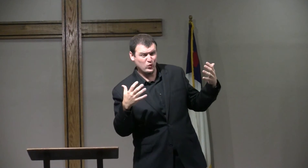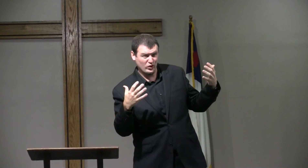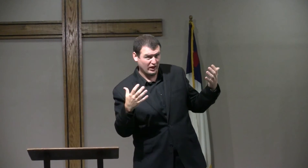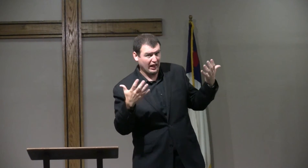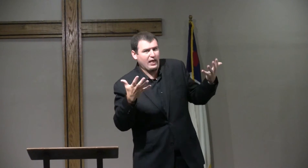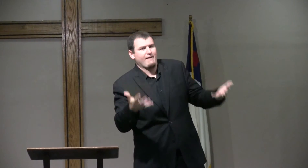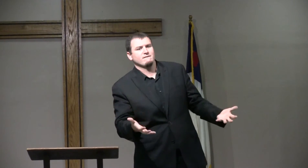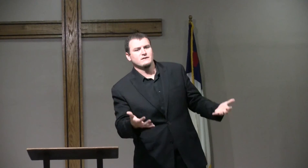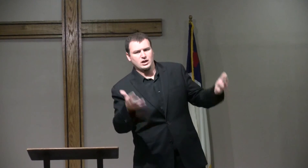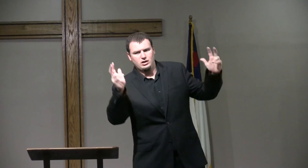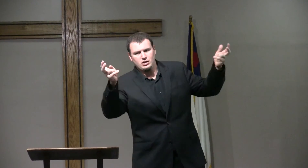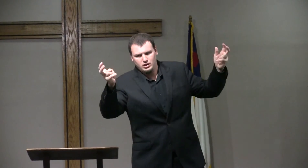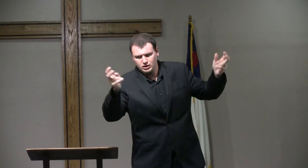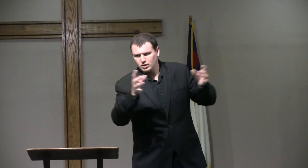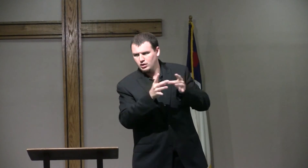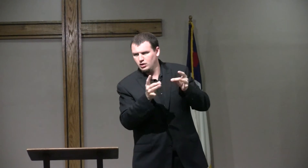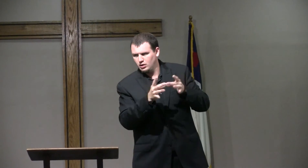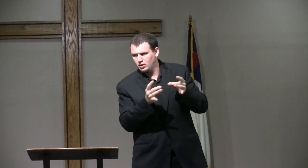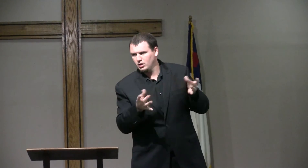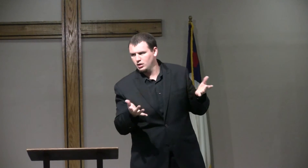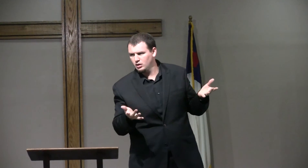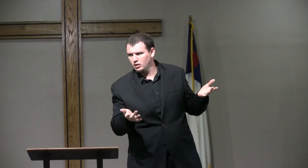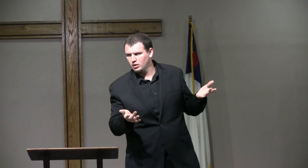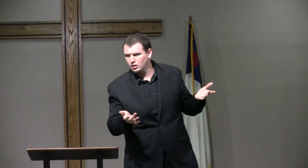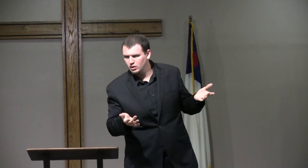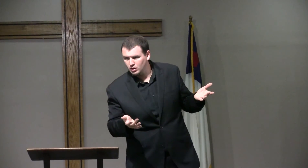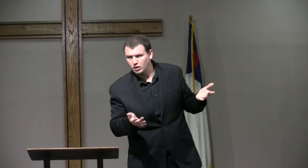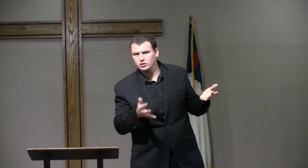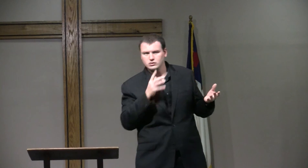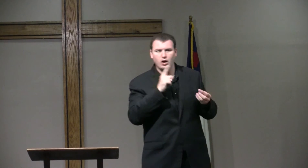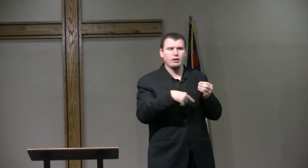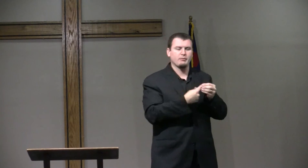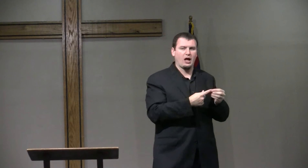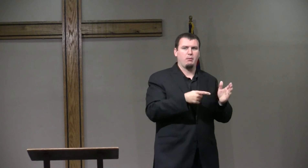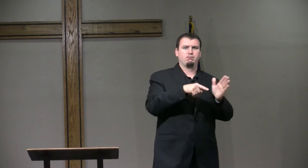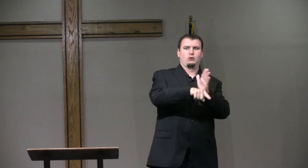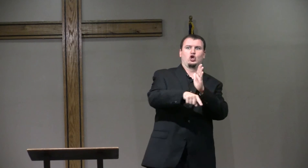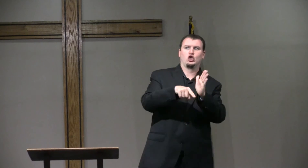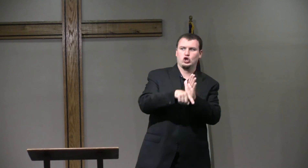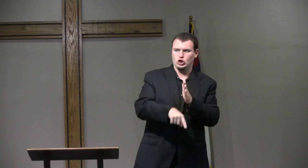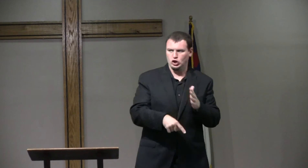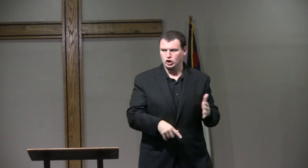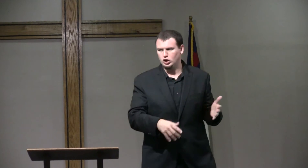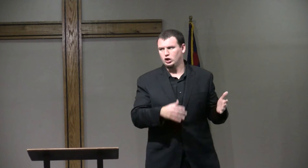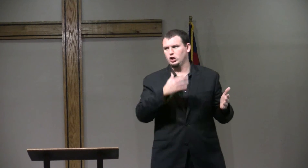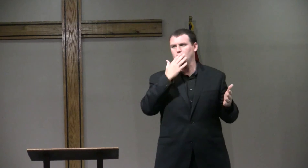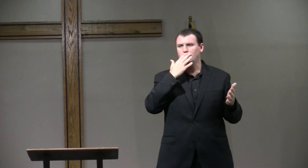heavy, sticky issues that we've been going through about murder